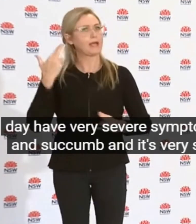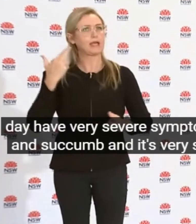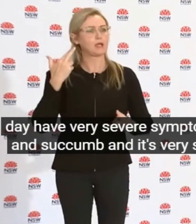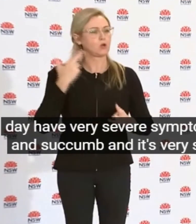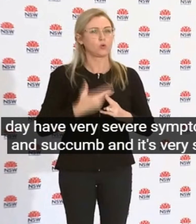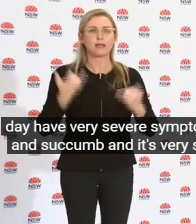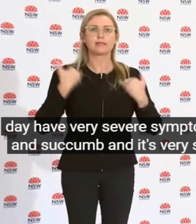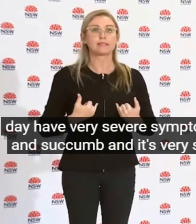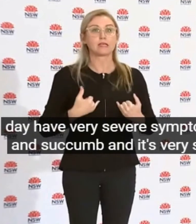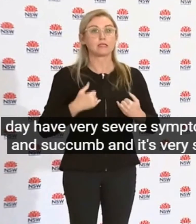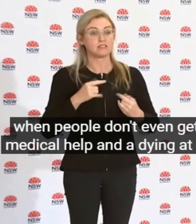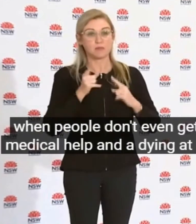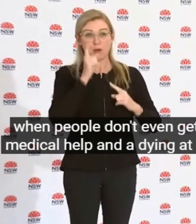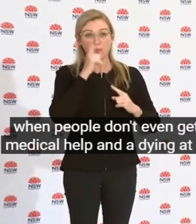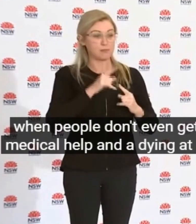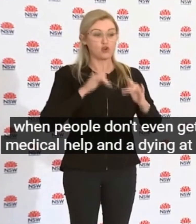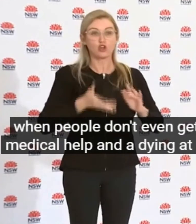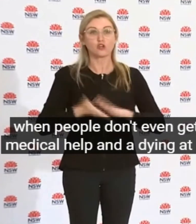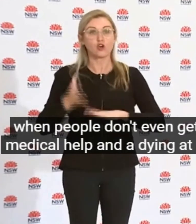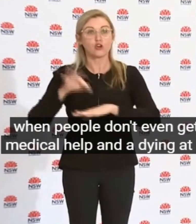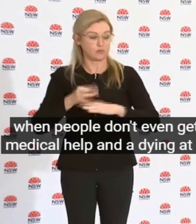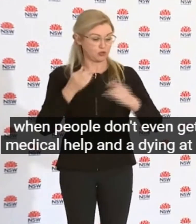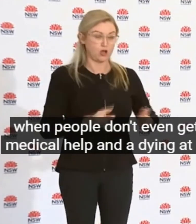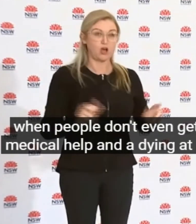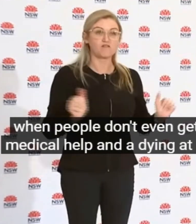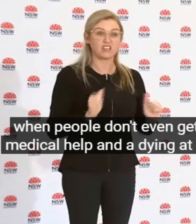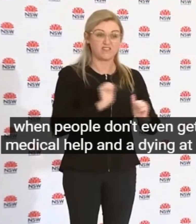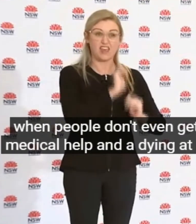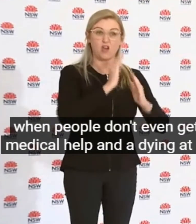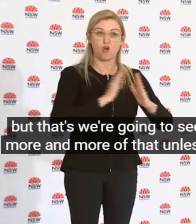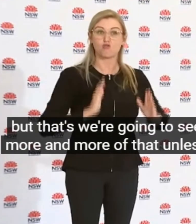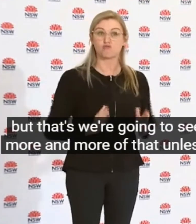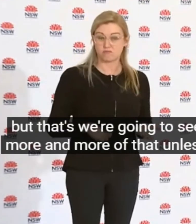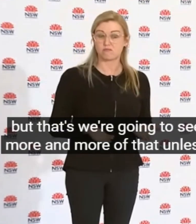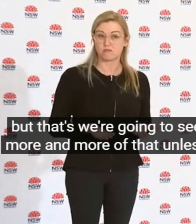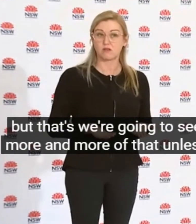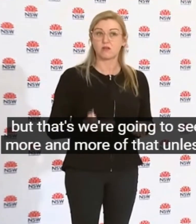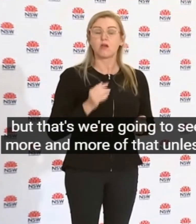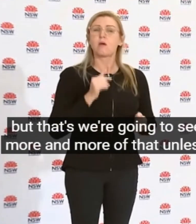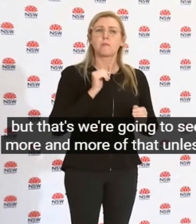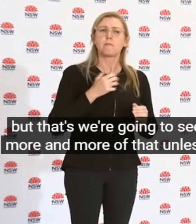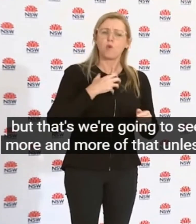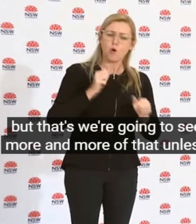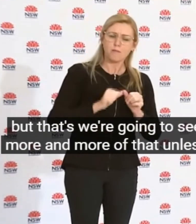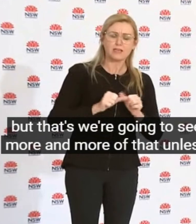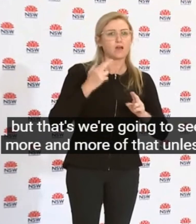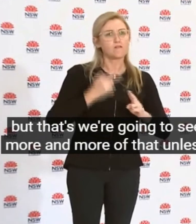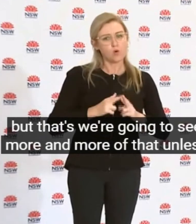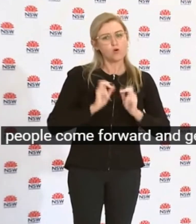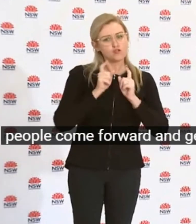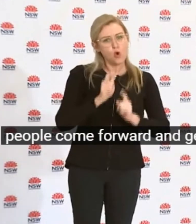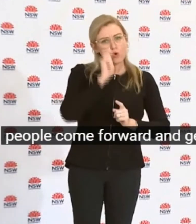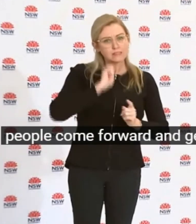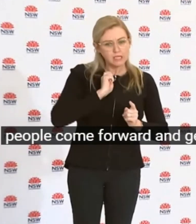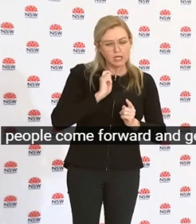dying at home. But we're going to see more and more of that unless people come forward and get tested. It's better to know you have it, because you can protect your family,